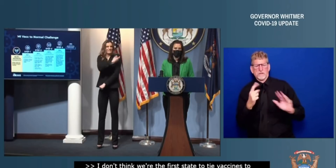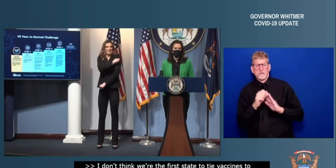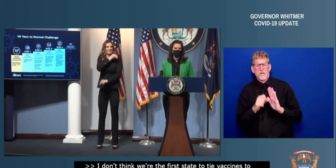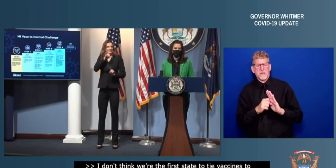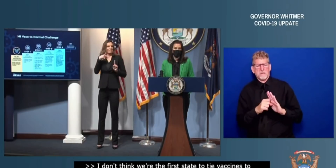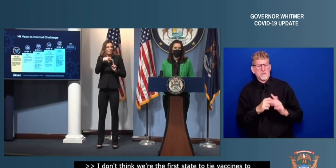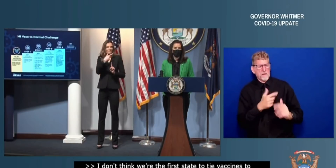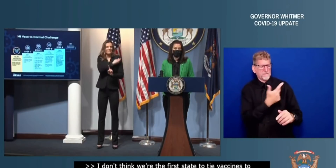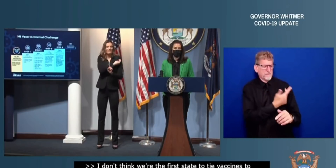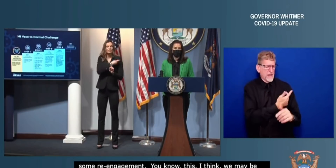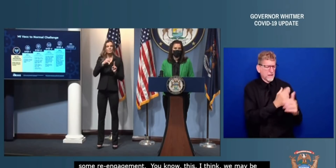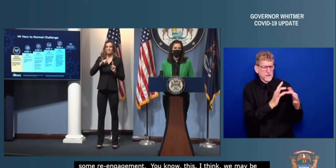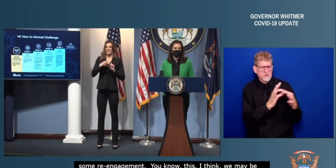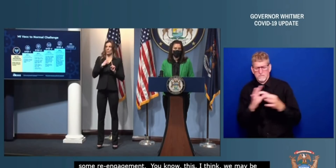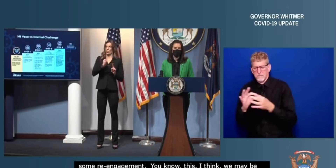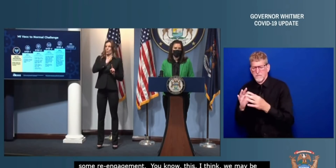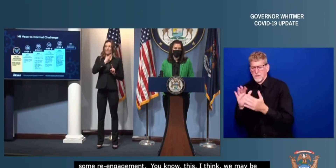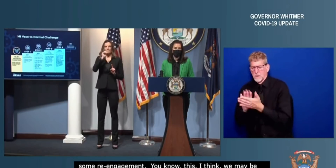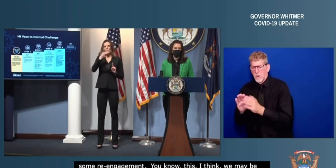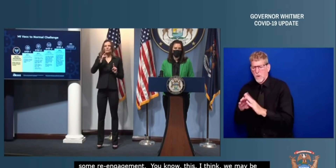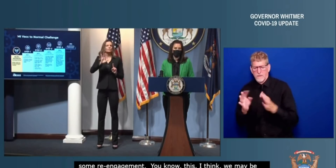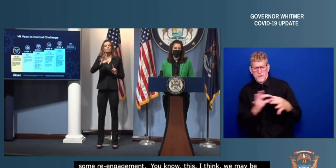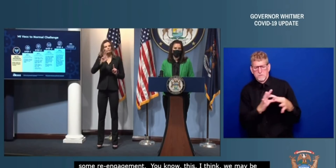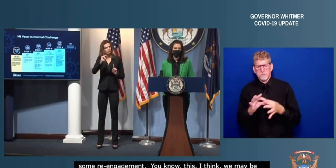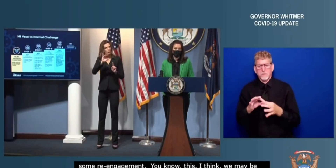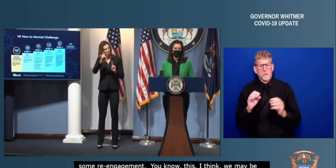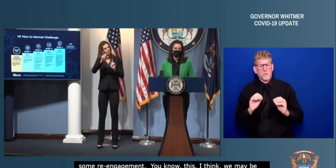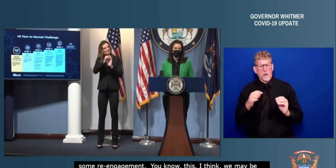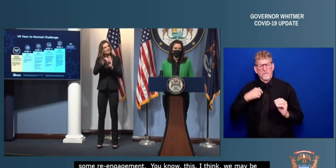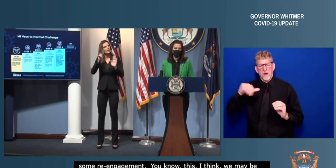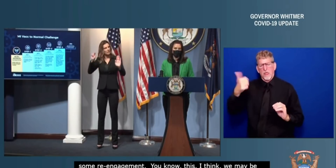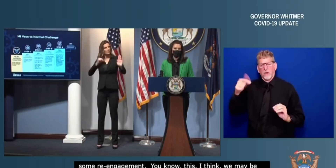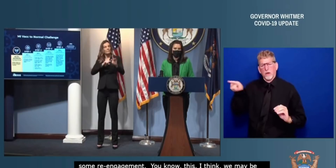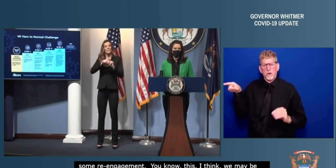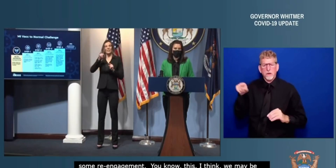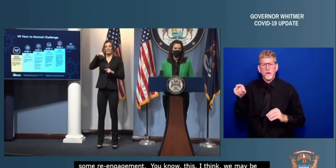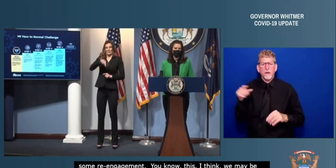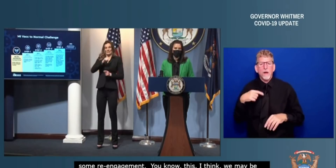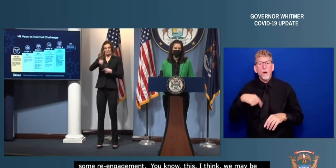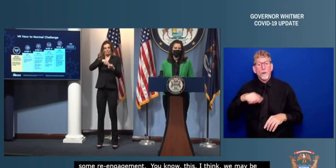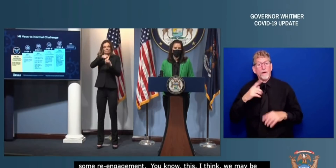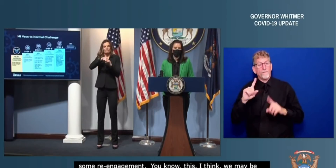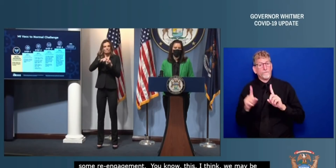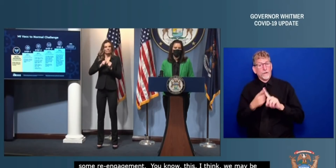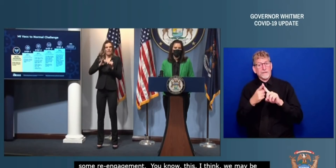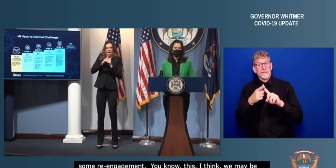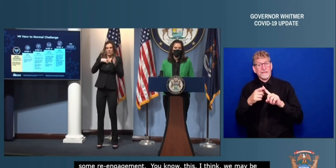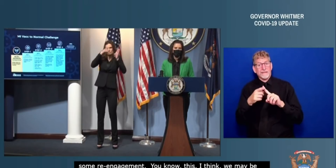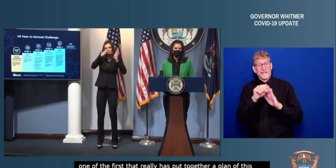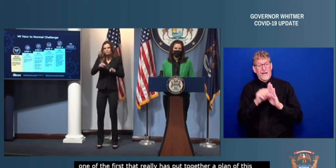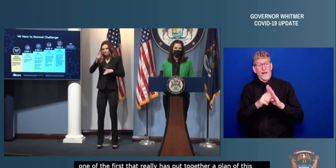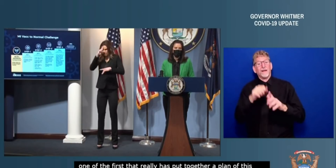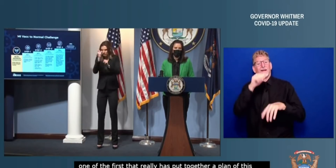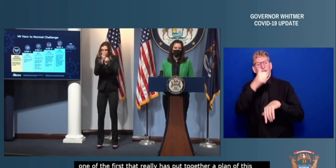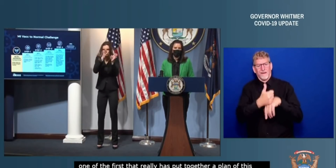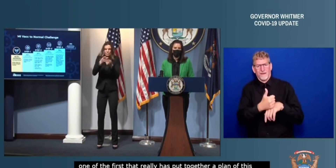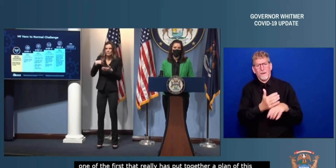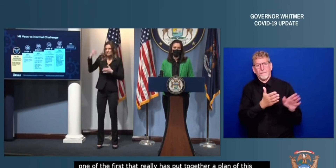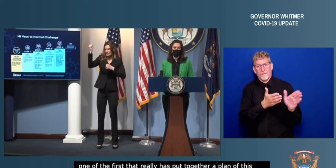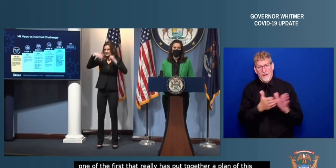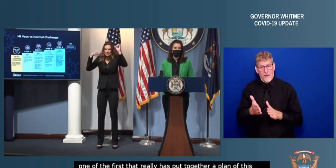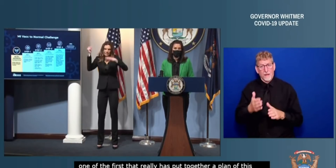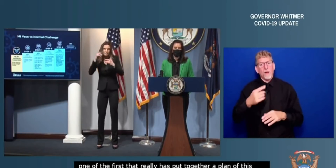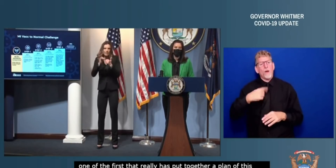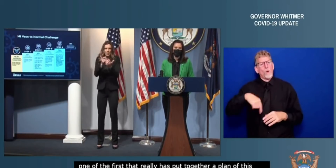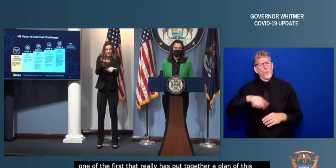put together a plan of this nature, and we're proud of this work. We think that it really is the kind of goal and